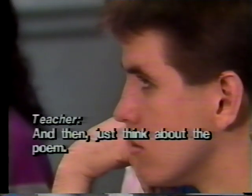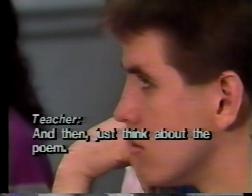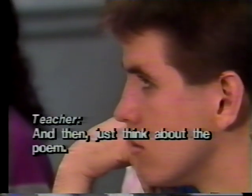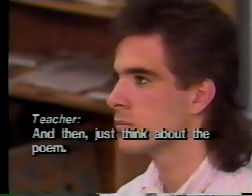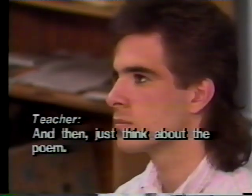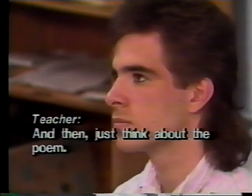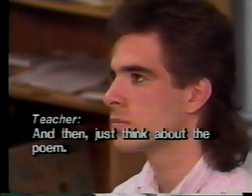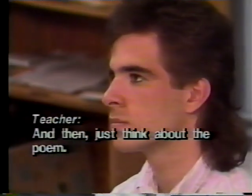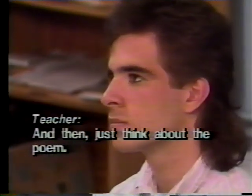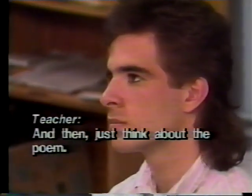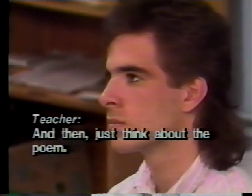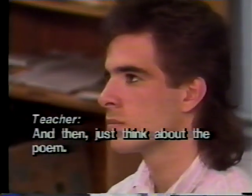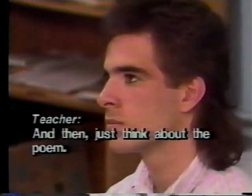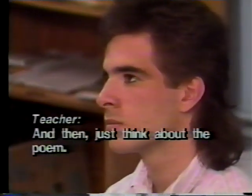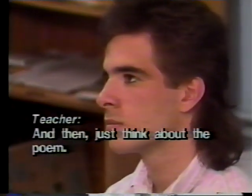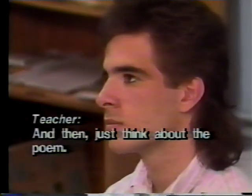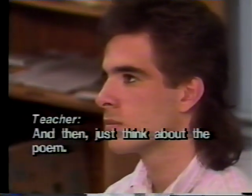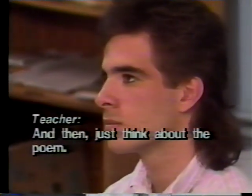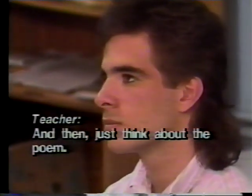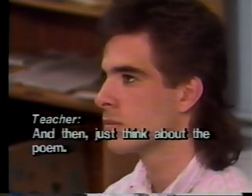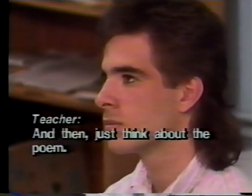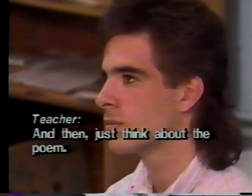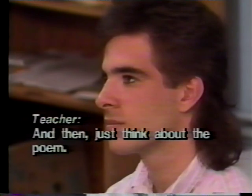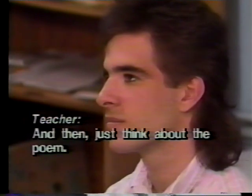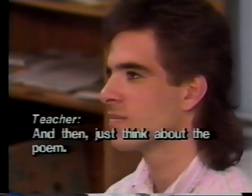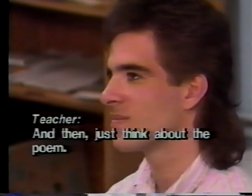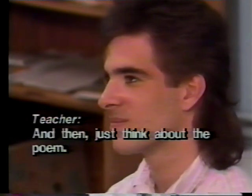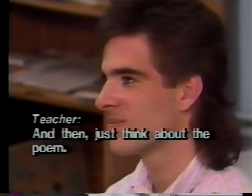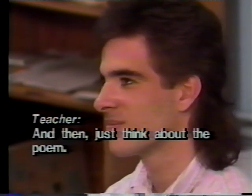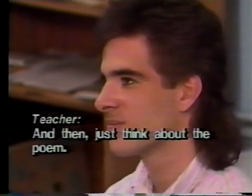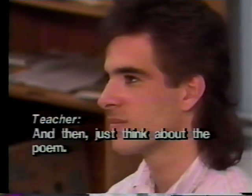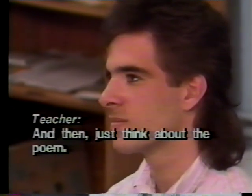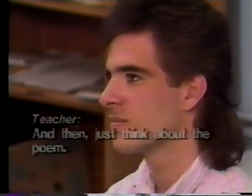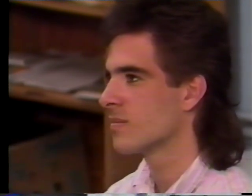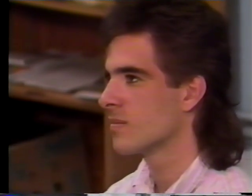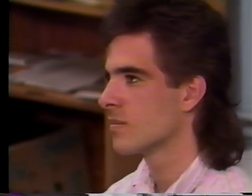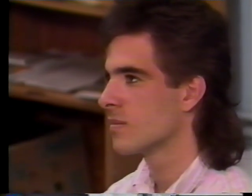just think about that poem that you read.